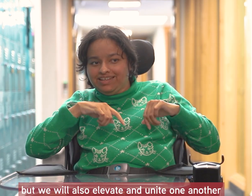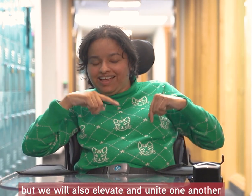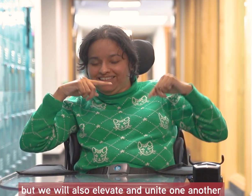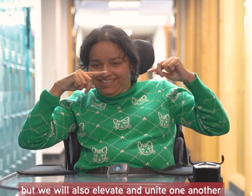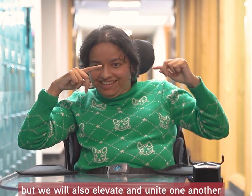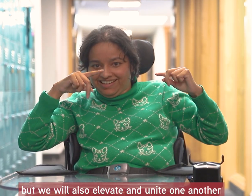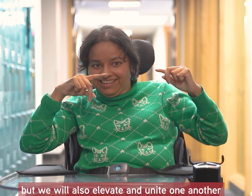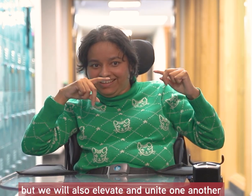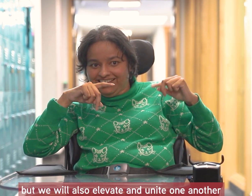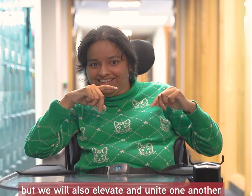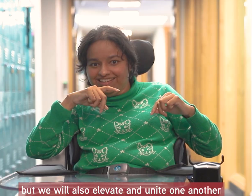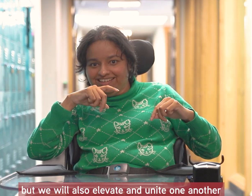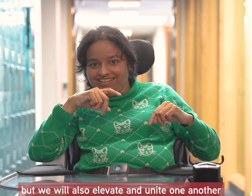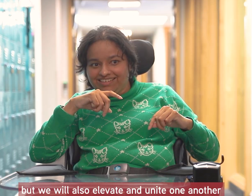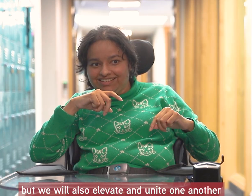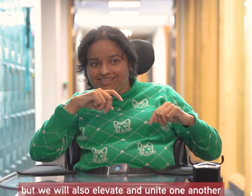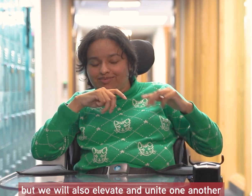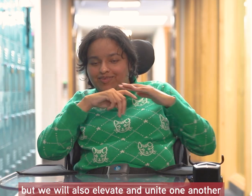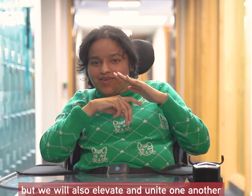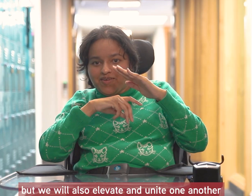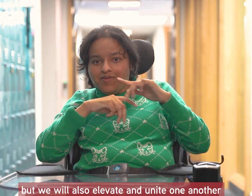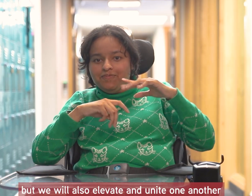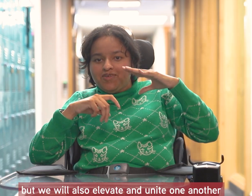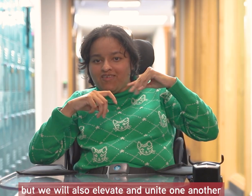elevate and unite one another